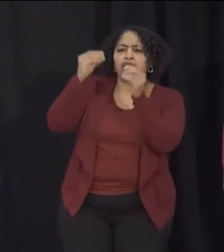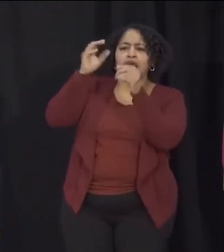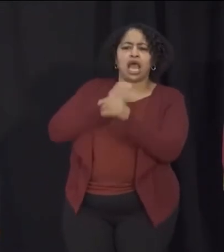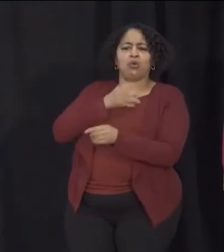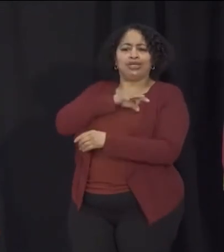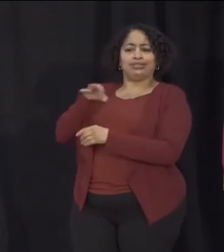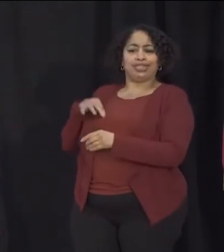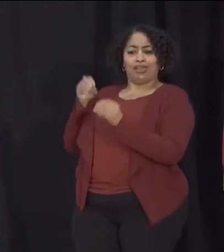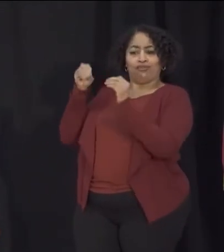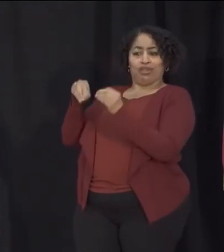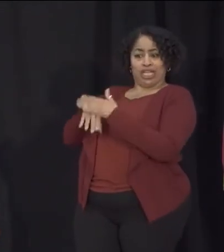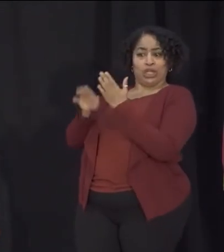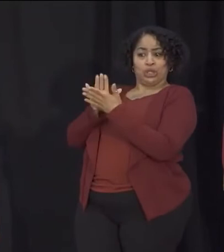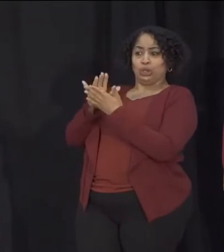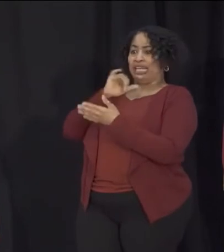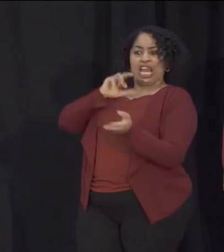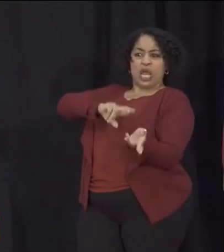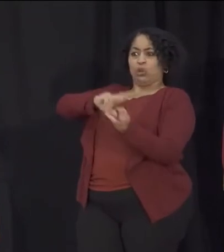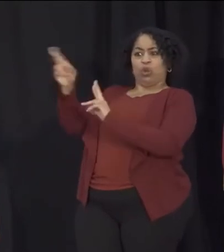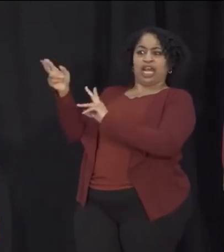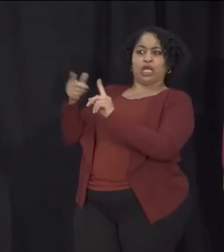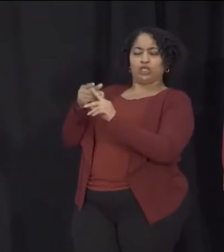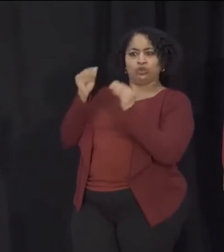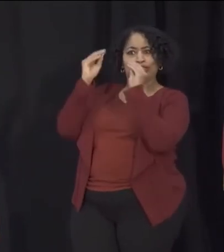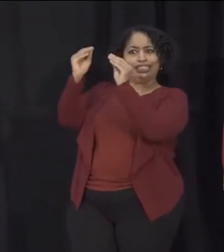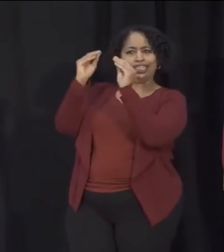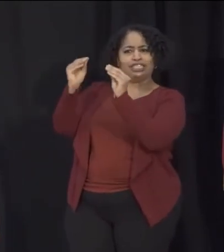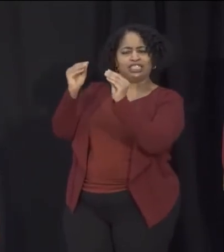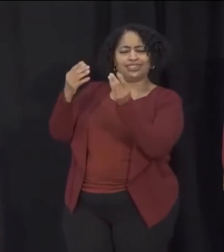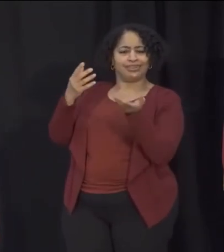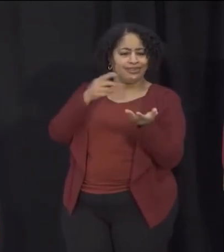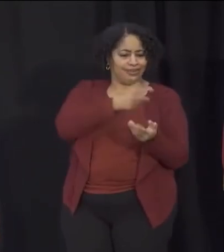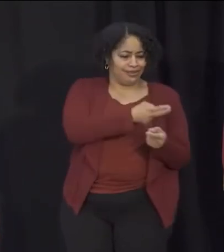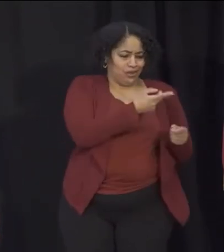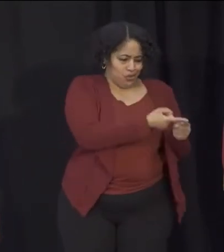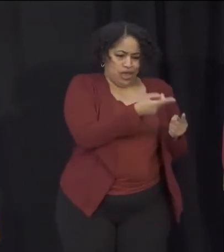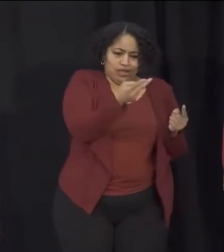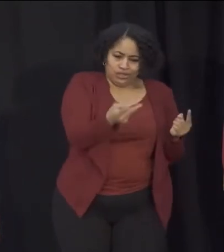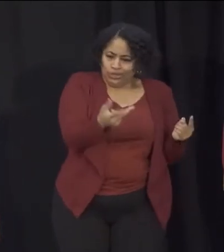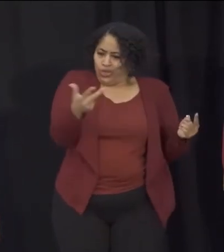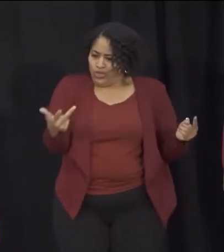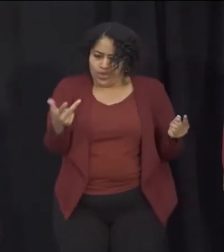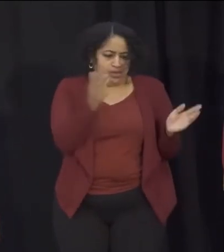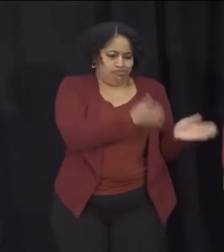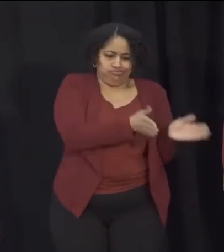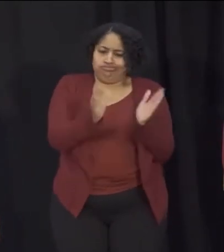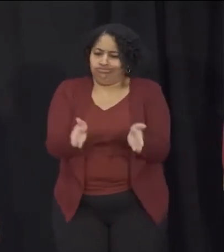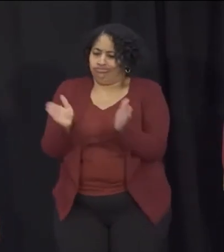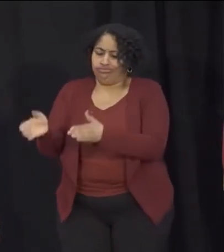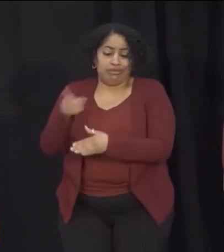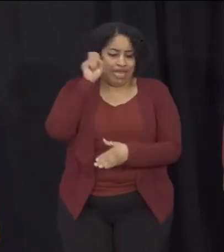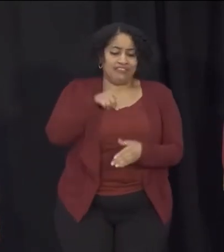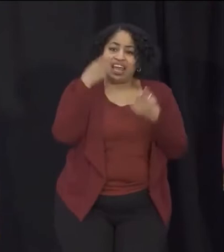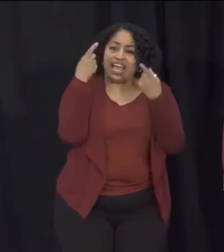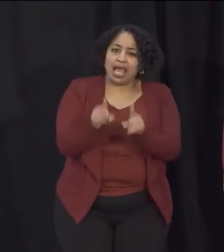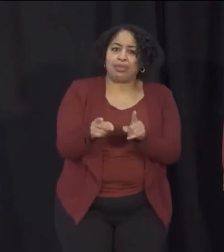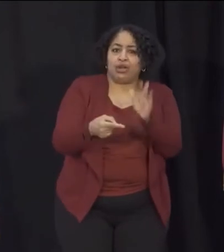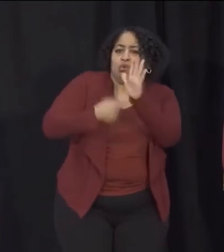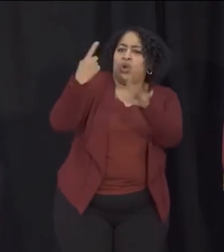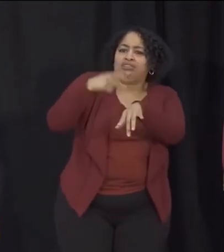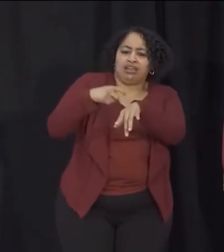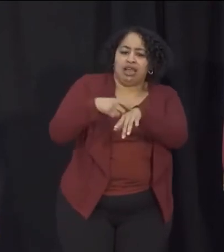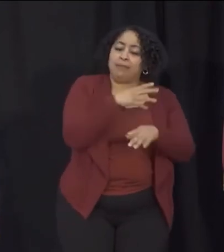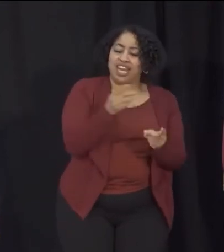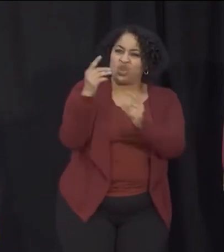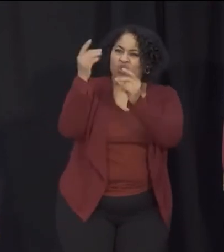you've hooked up to something that doesn't really matter. All of these things, three things would have to happen at once. They'd have to happen quickly, and it would be